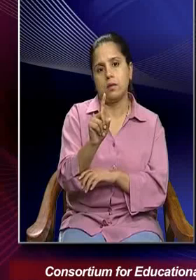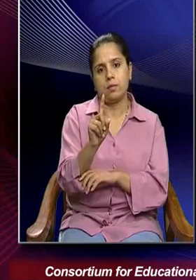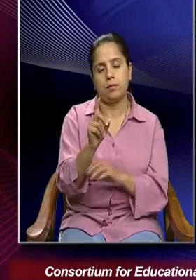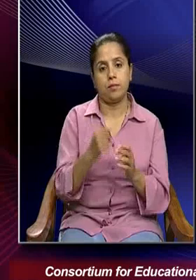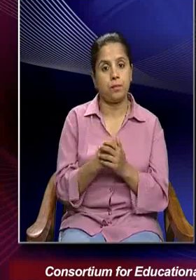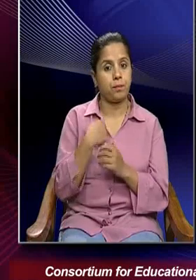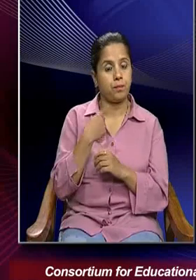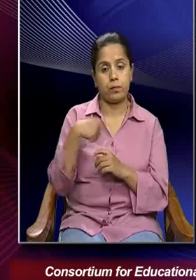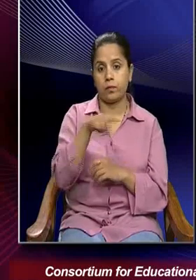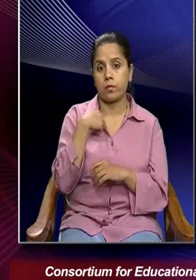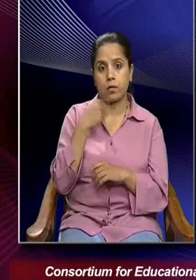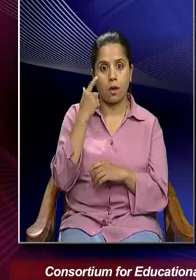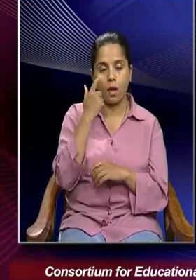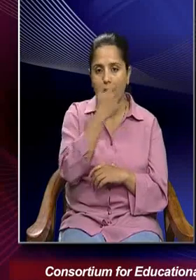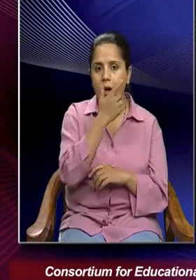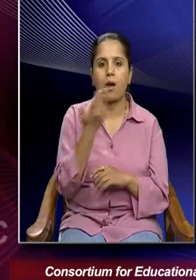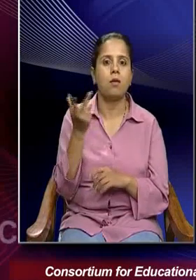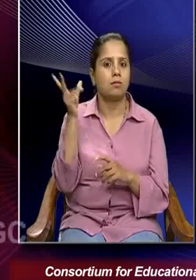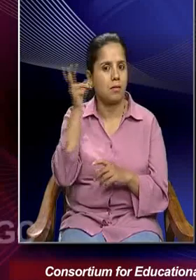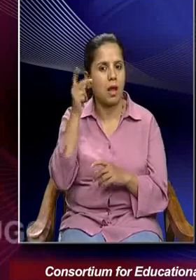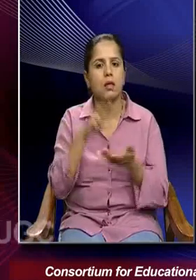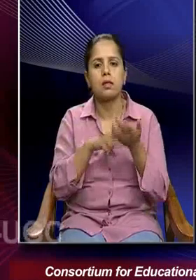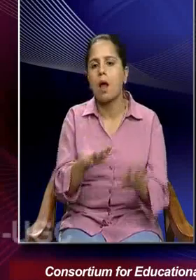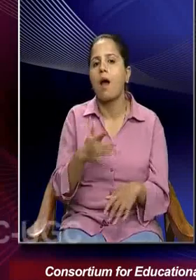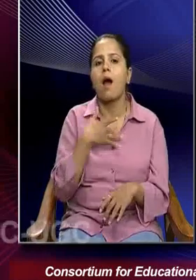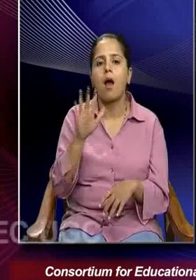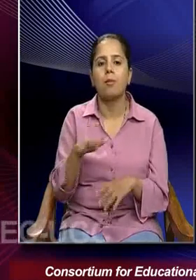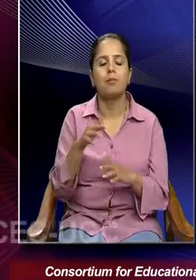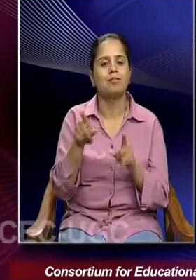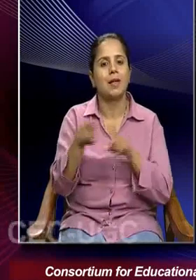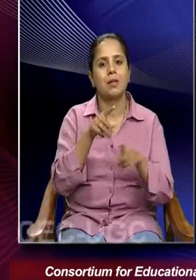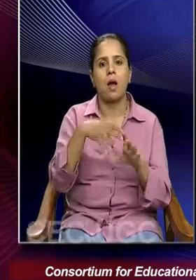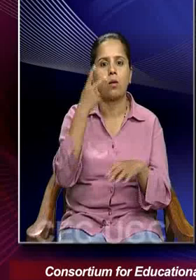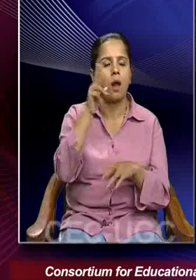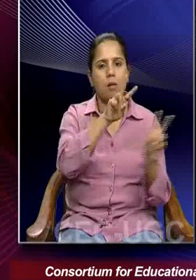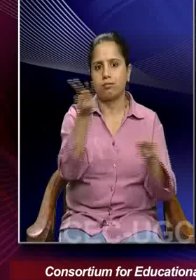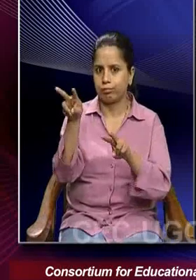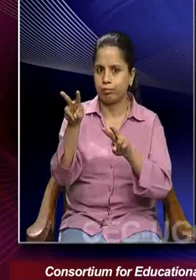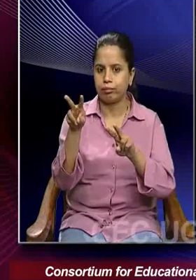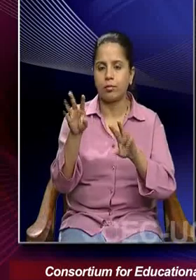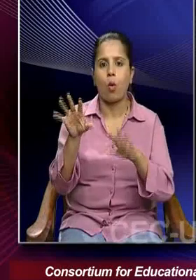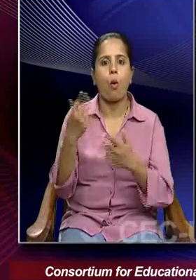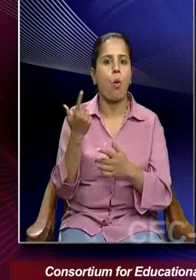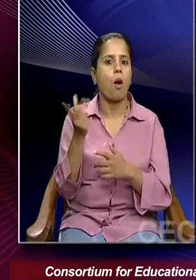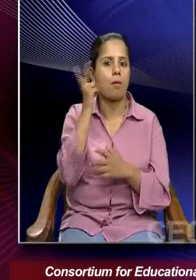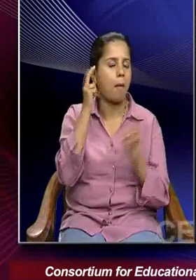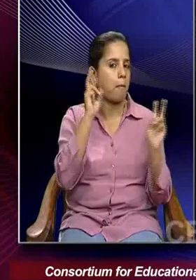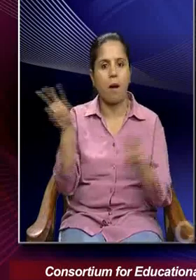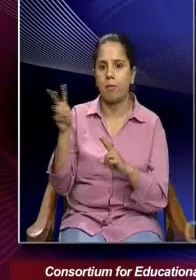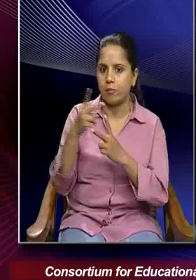Our senses have a natural tendency to go outward towards the